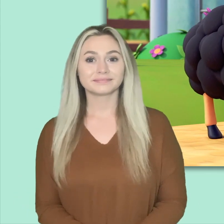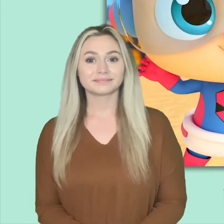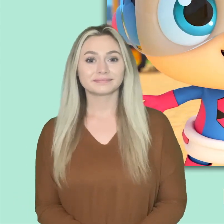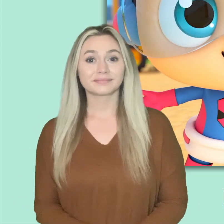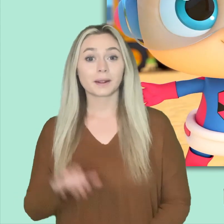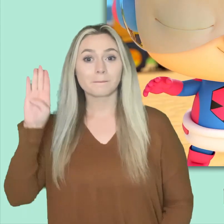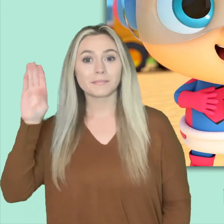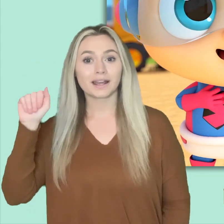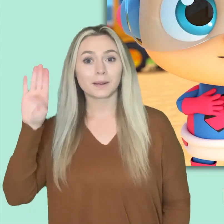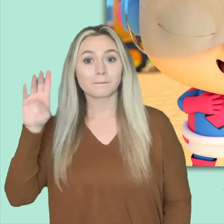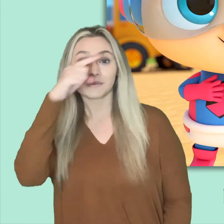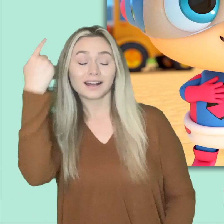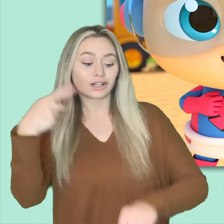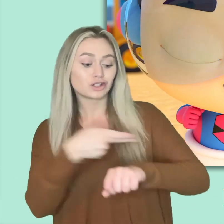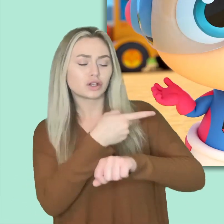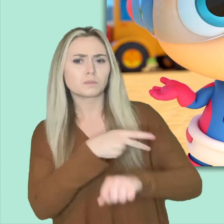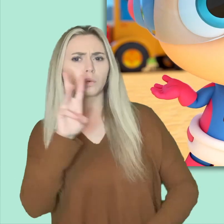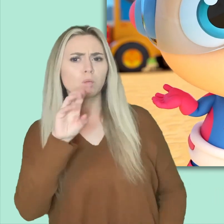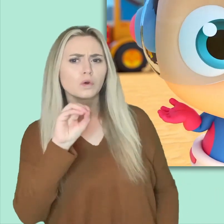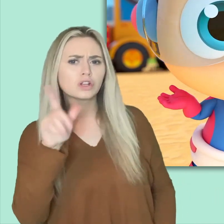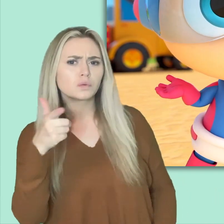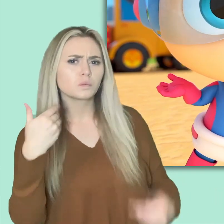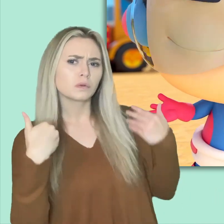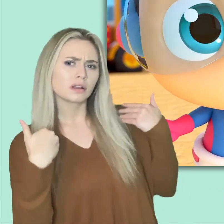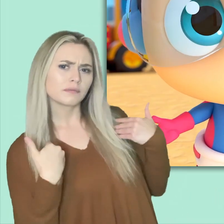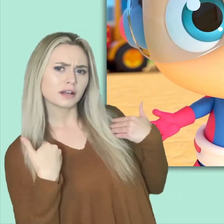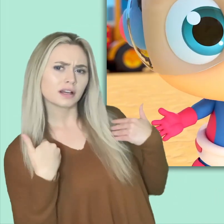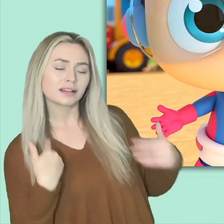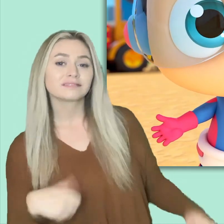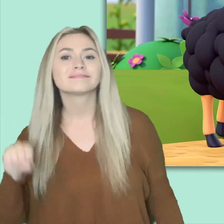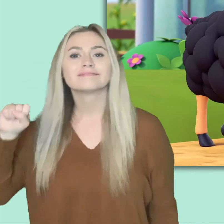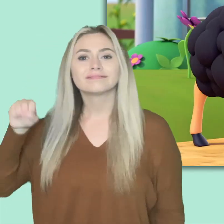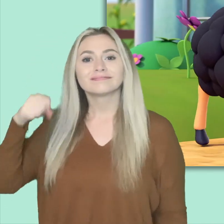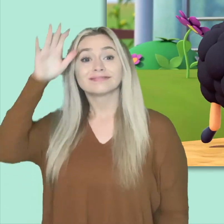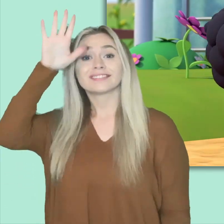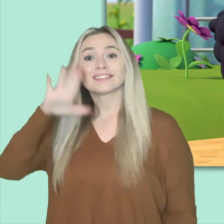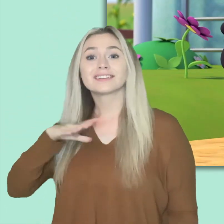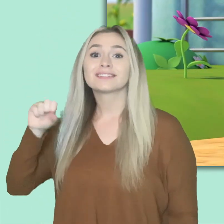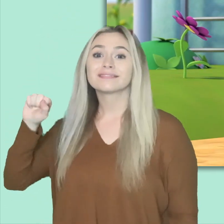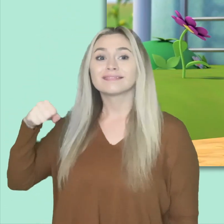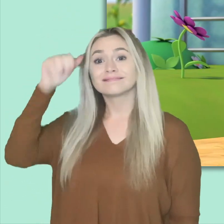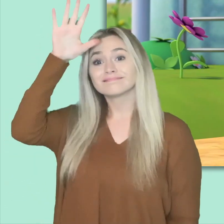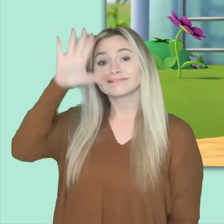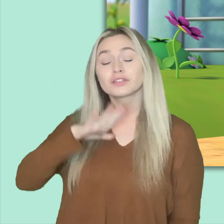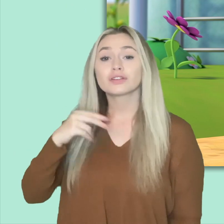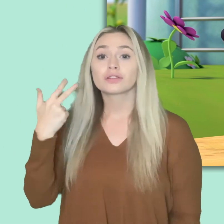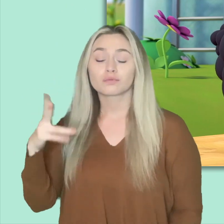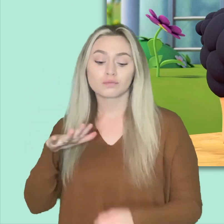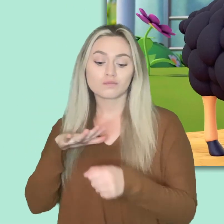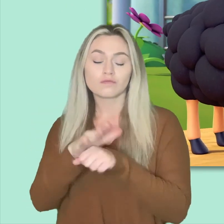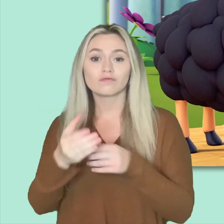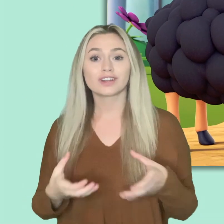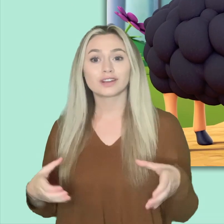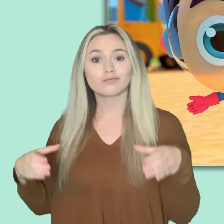B-B-Black Sheep, Have you any wool? Yes, sir, yes, sir,